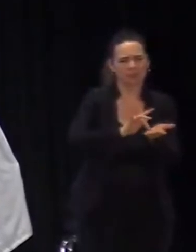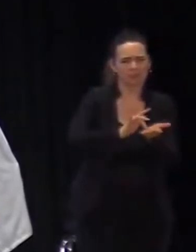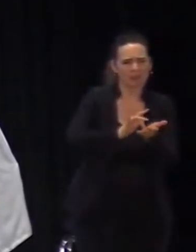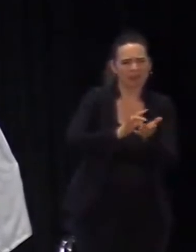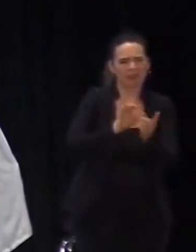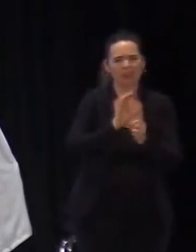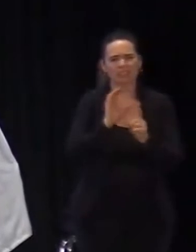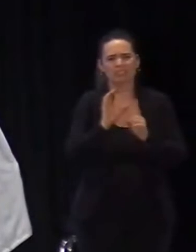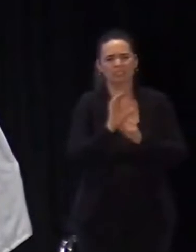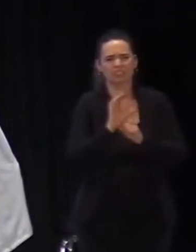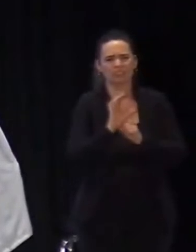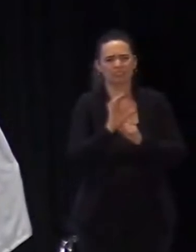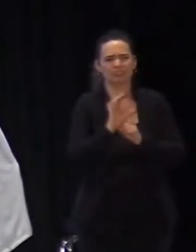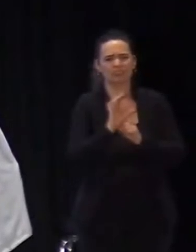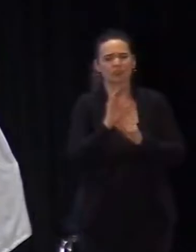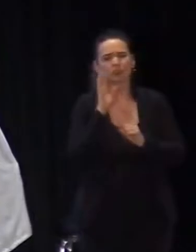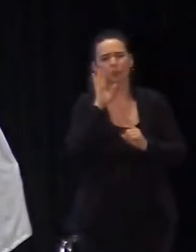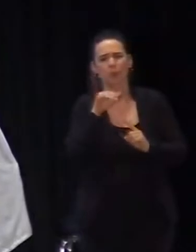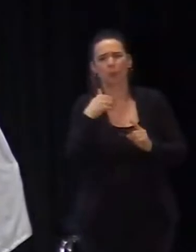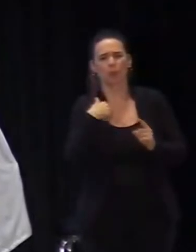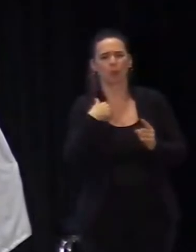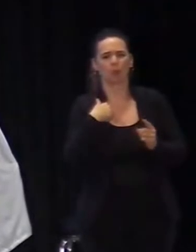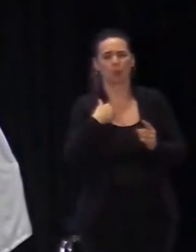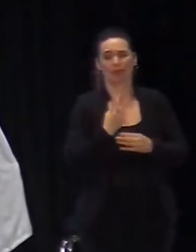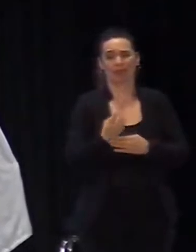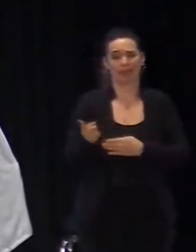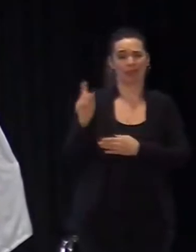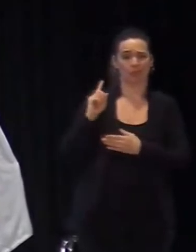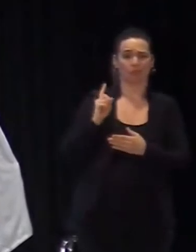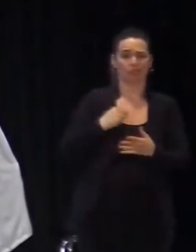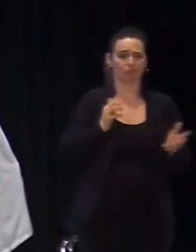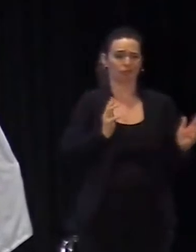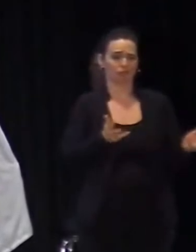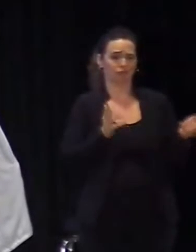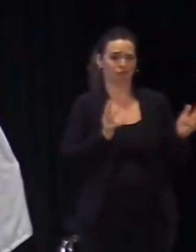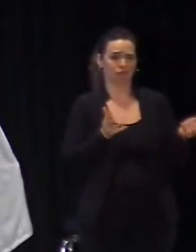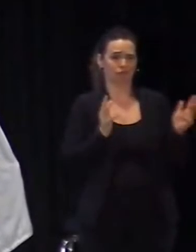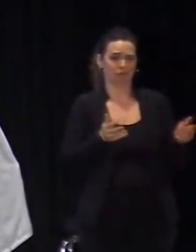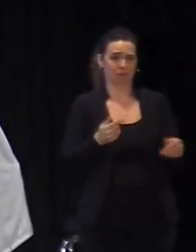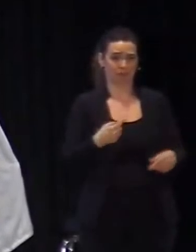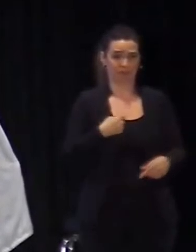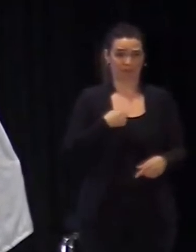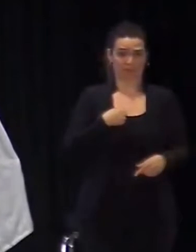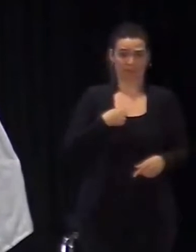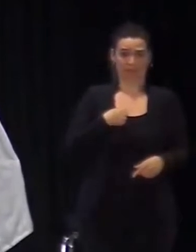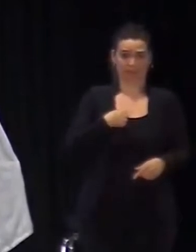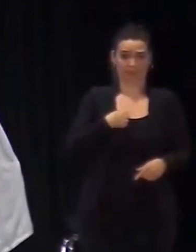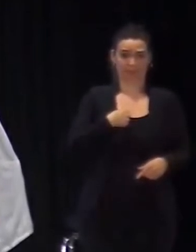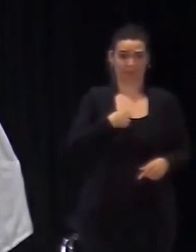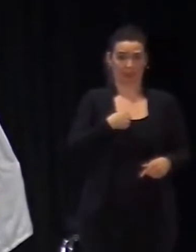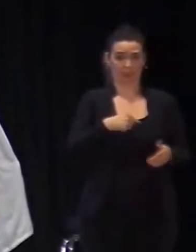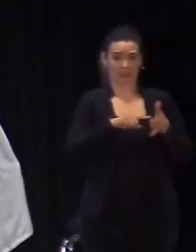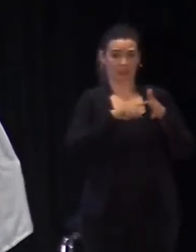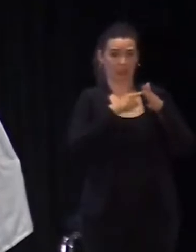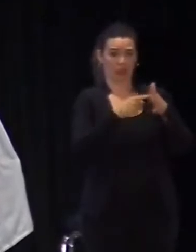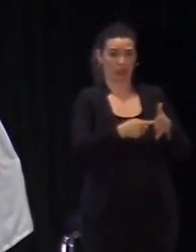press conference. Last week, I began having symptoms of double vision. I spent the